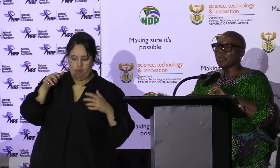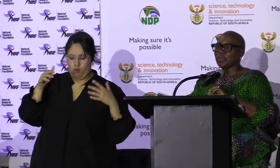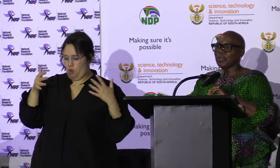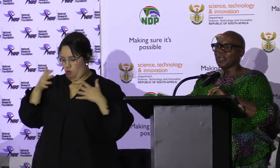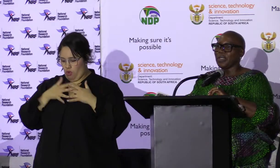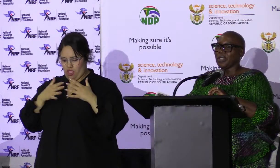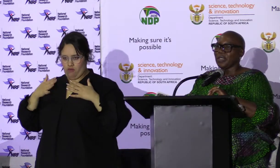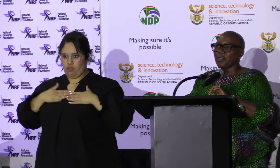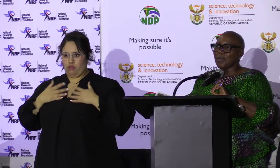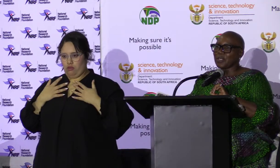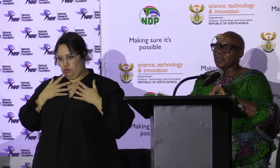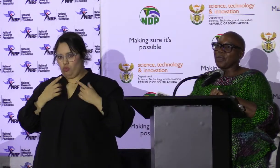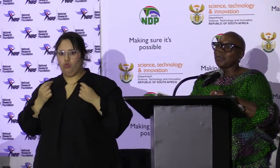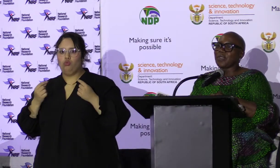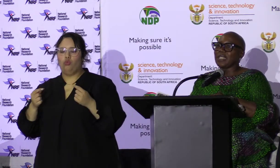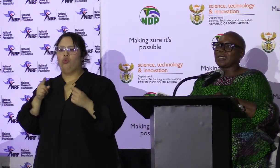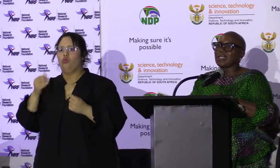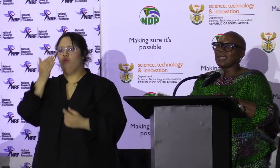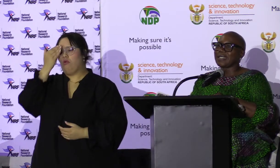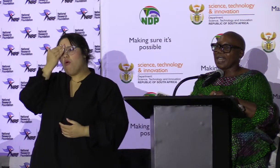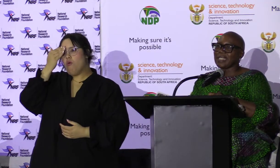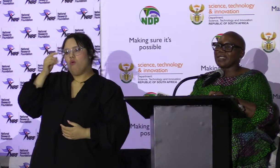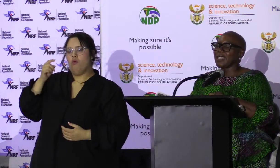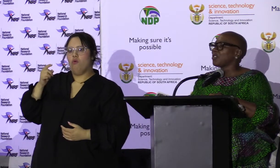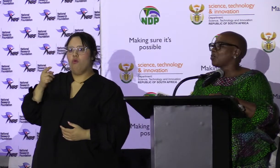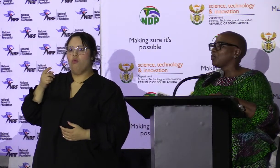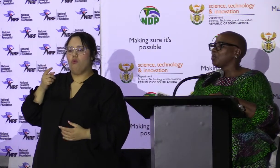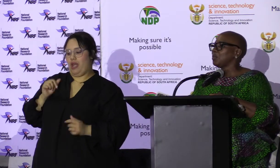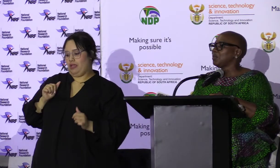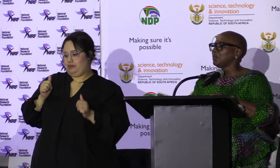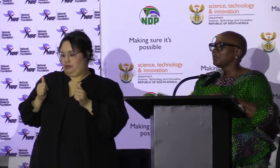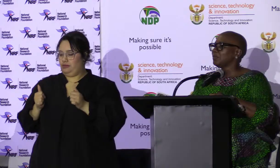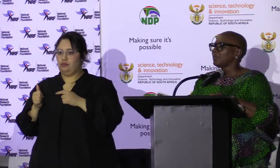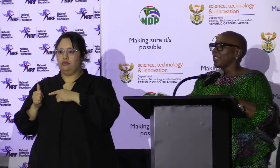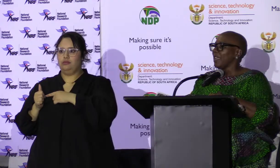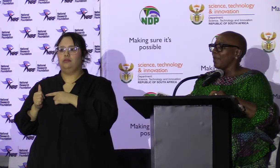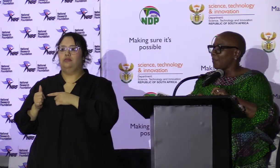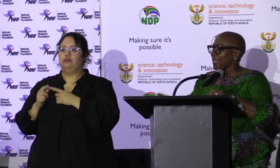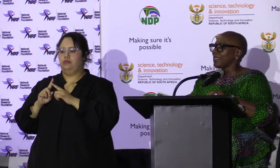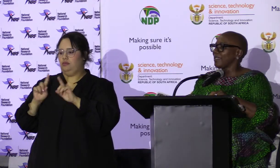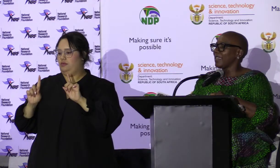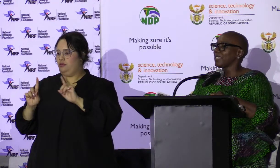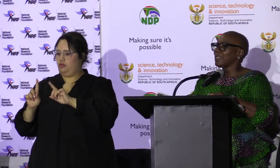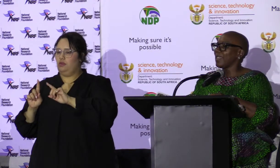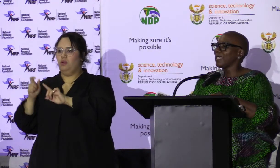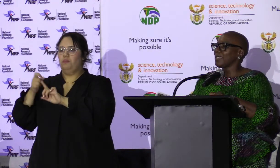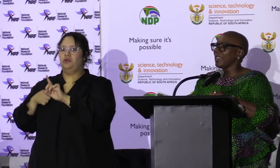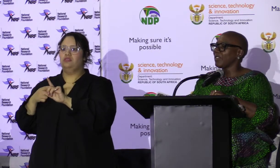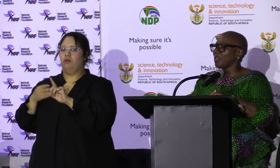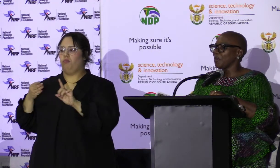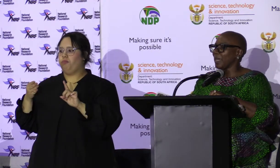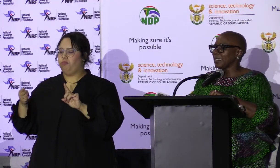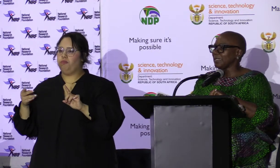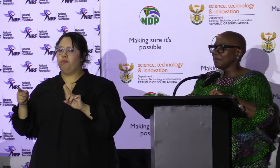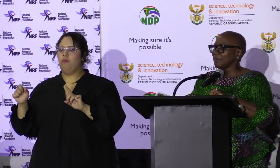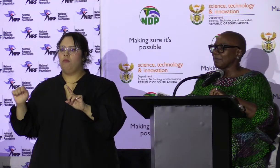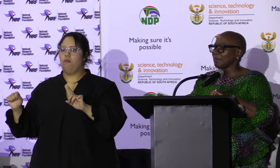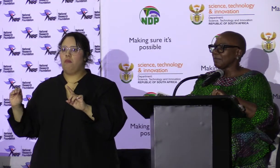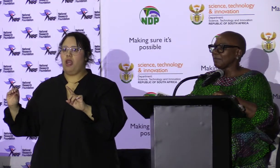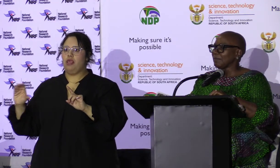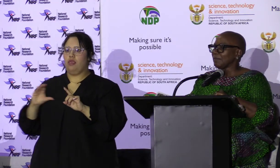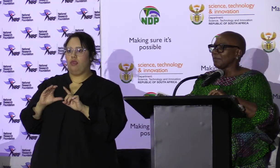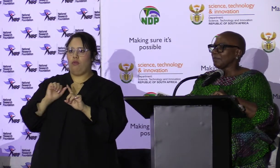you do, you must know that right next to you, a person that is there is having your